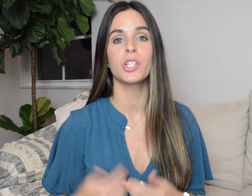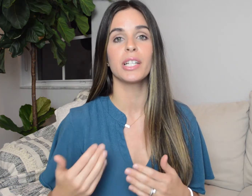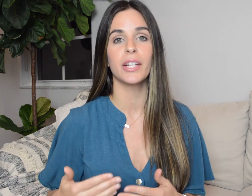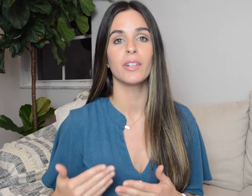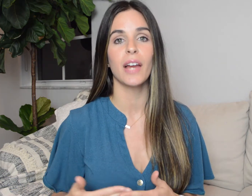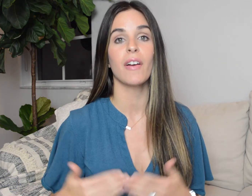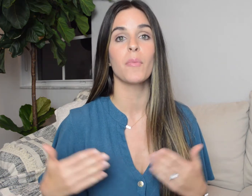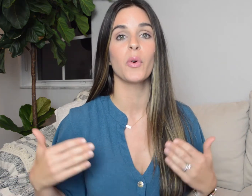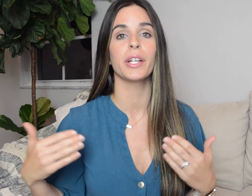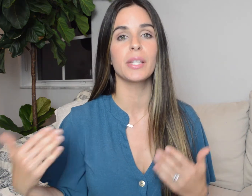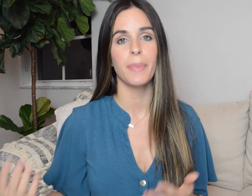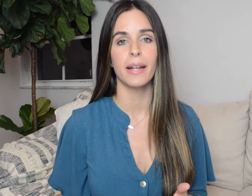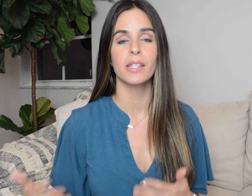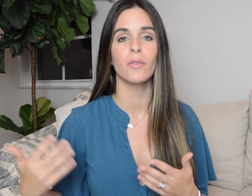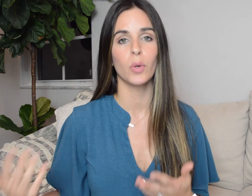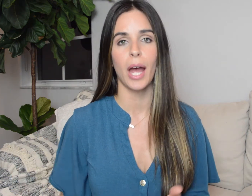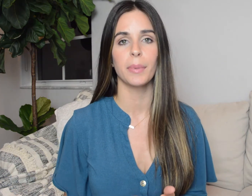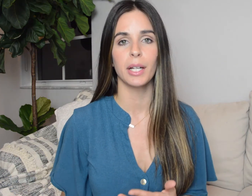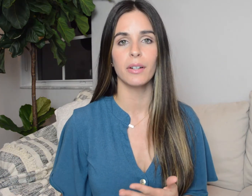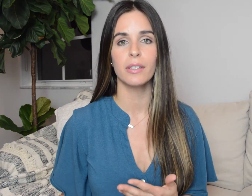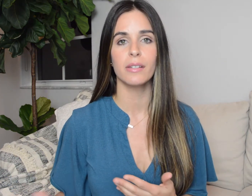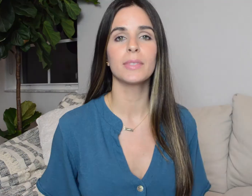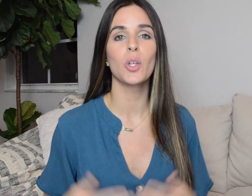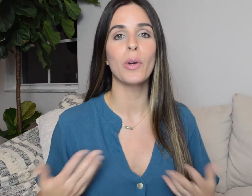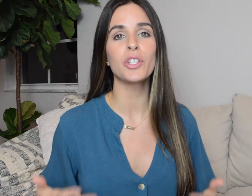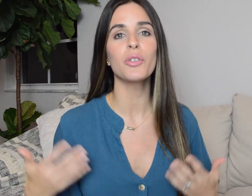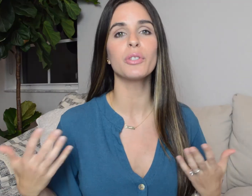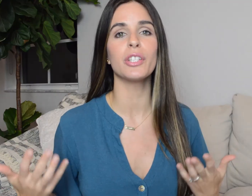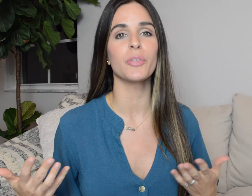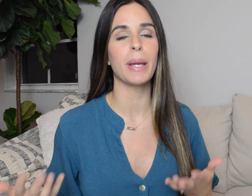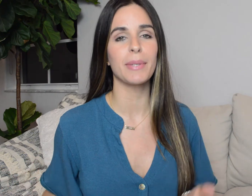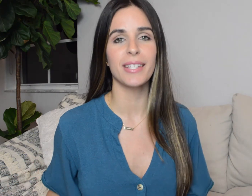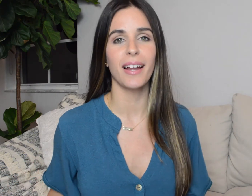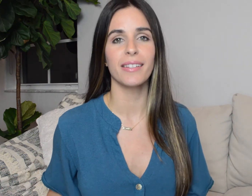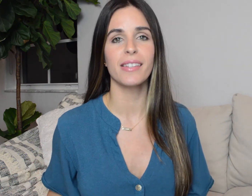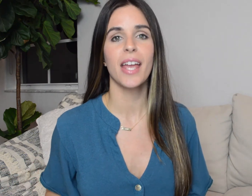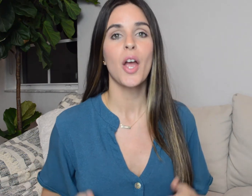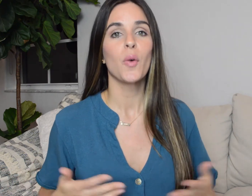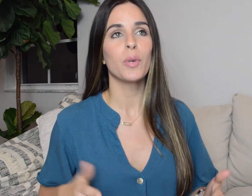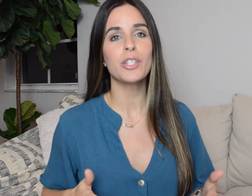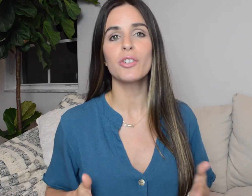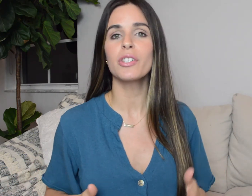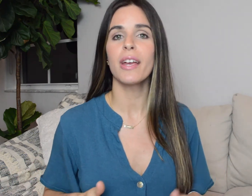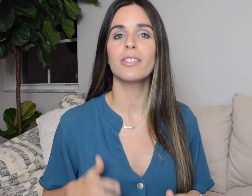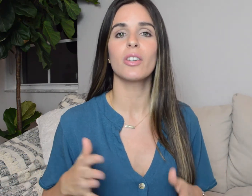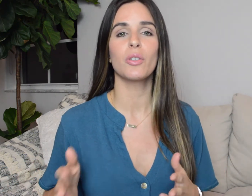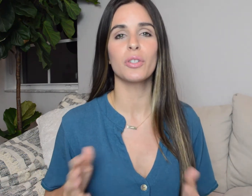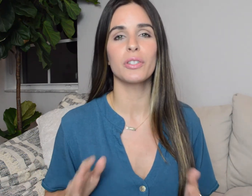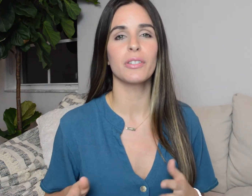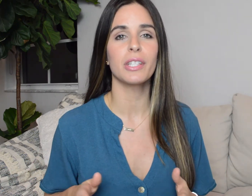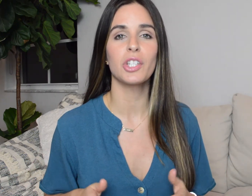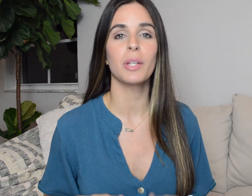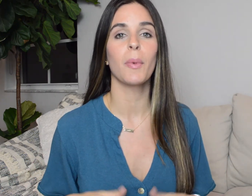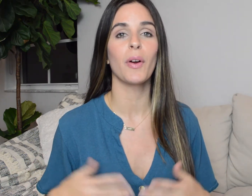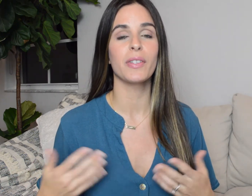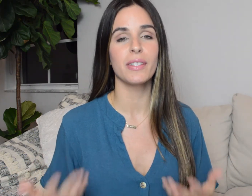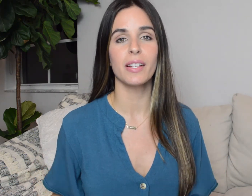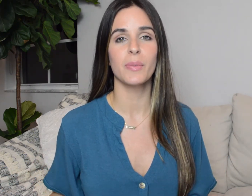later in life have more expansive vocabularies. So when should you teach your baby signs? Research says you should start teaching them around 6